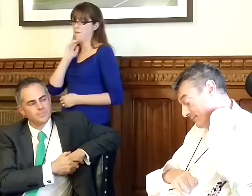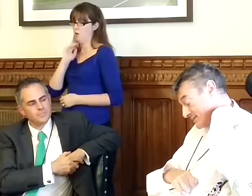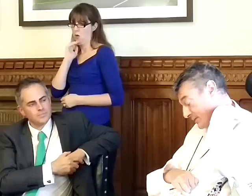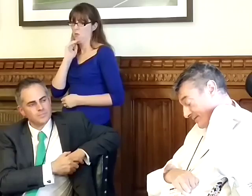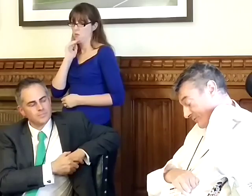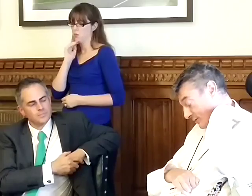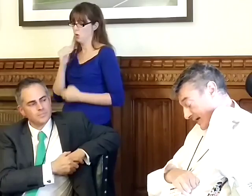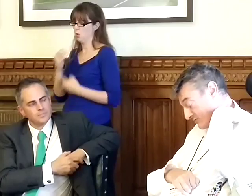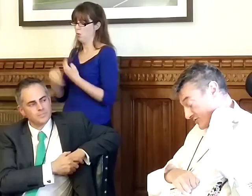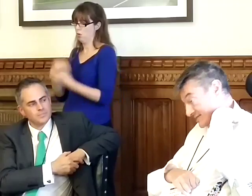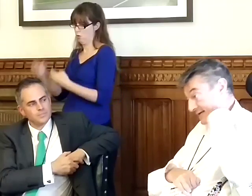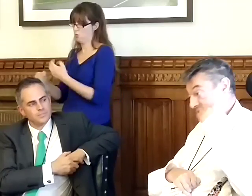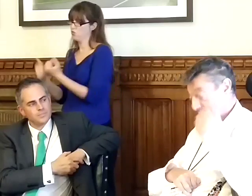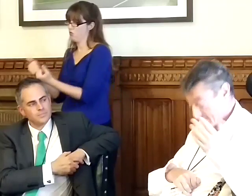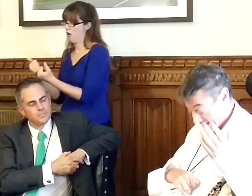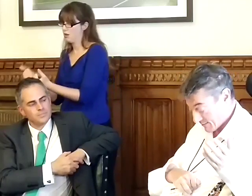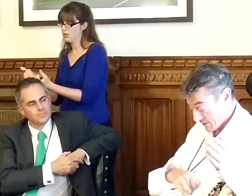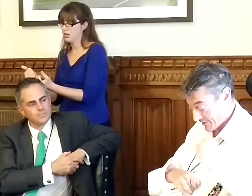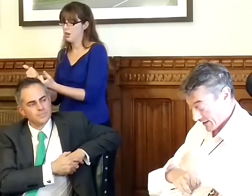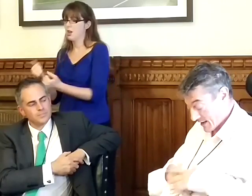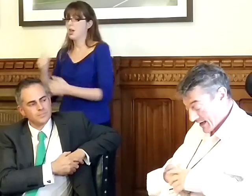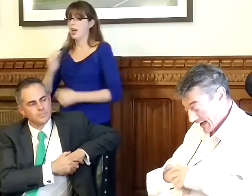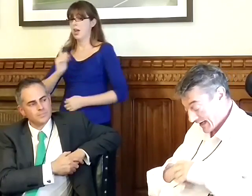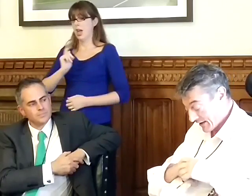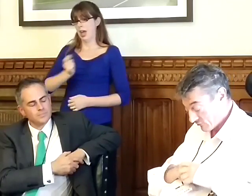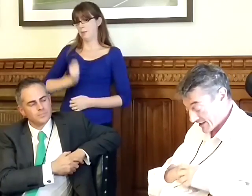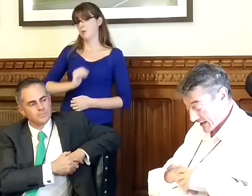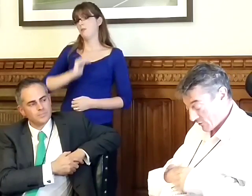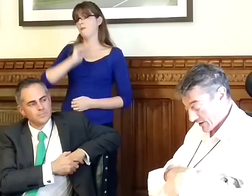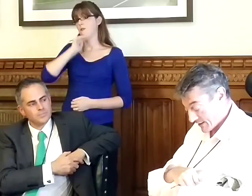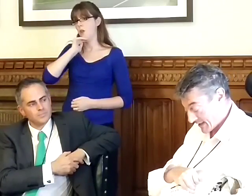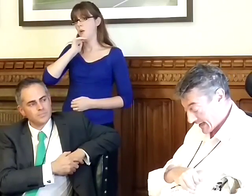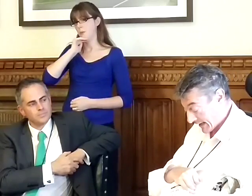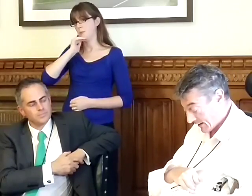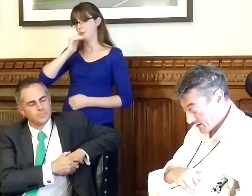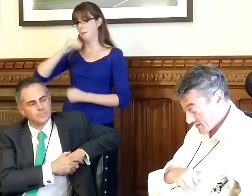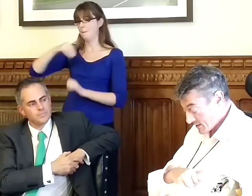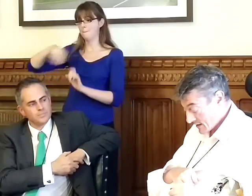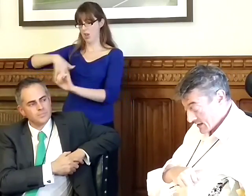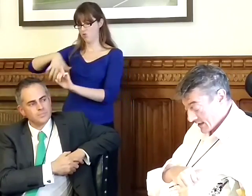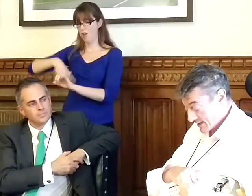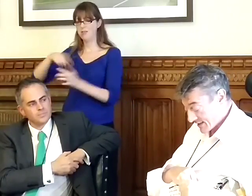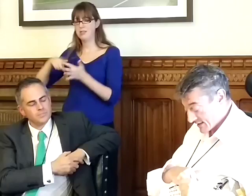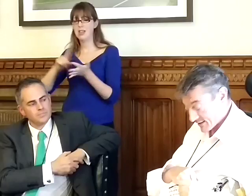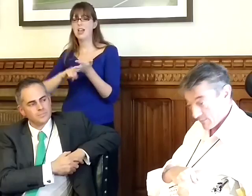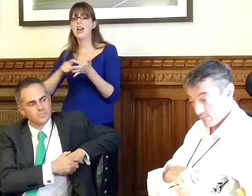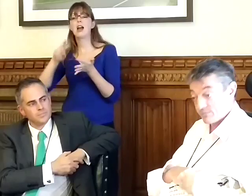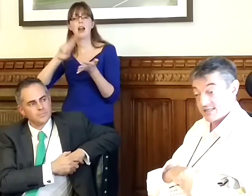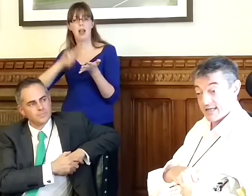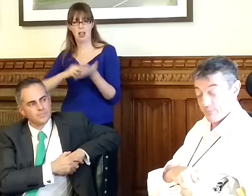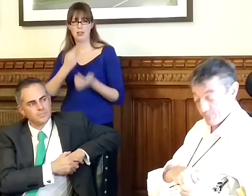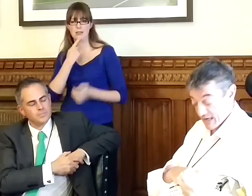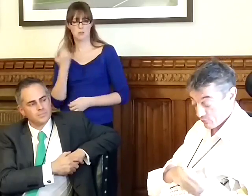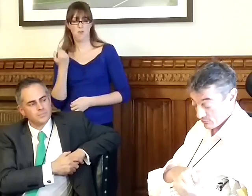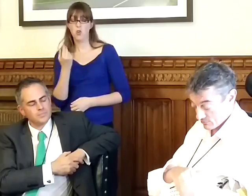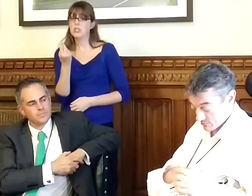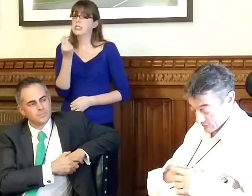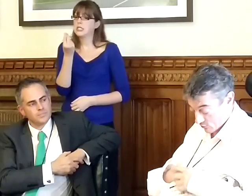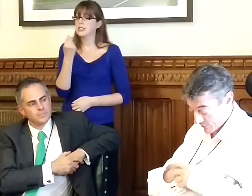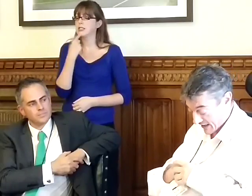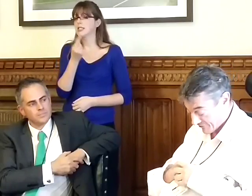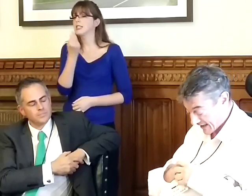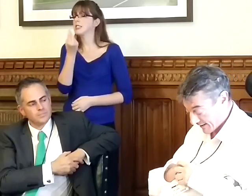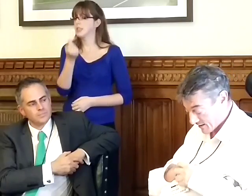to Hammersmith and Fulham Council statement that Ellen read out at the beginning is that some disabled